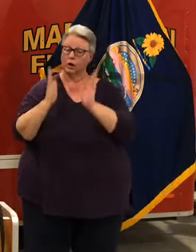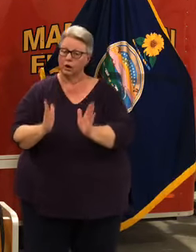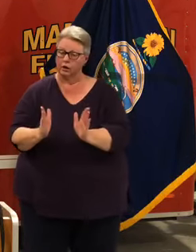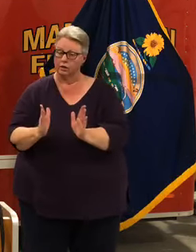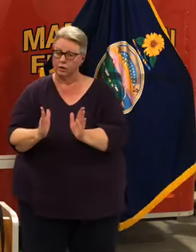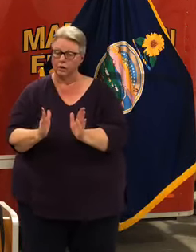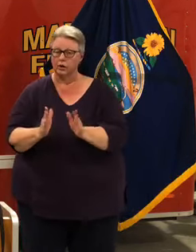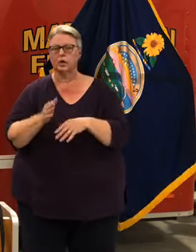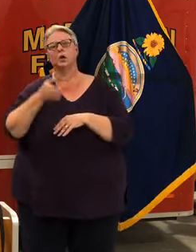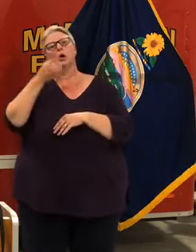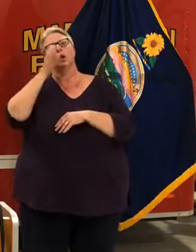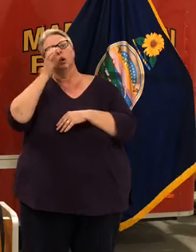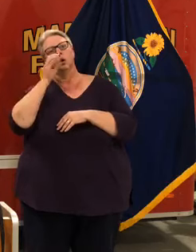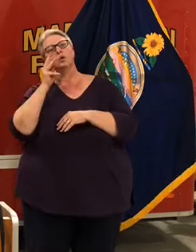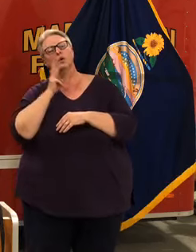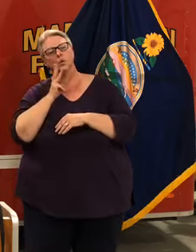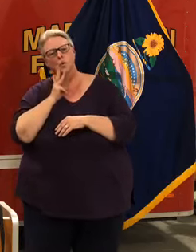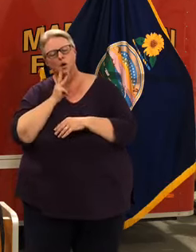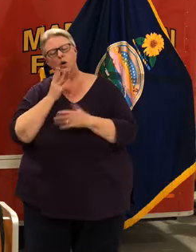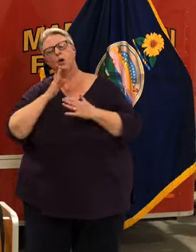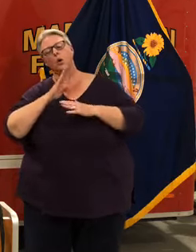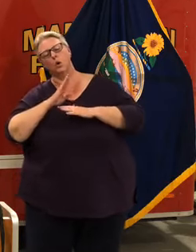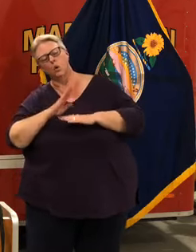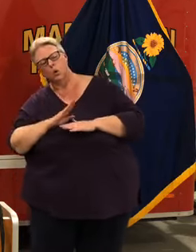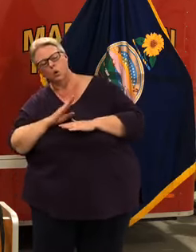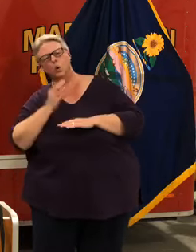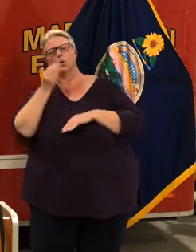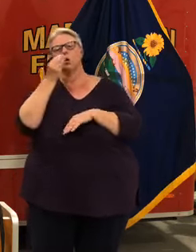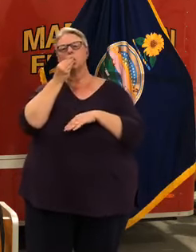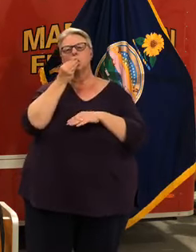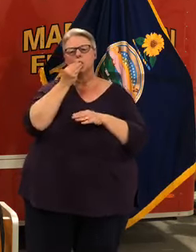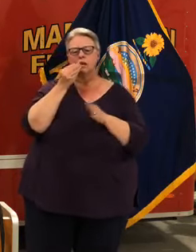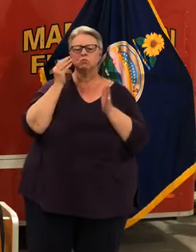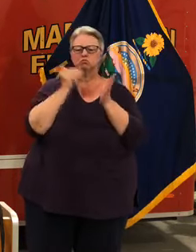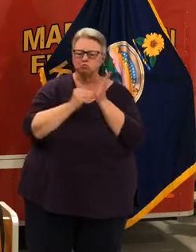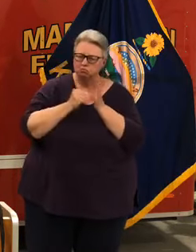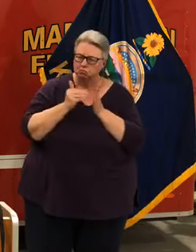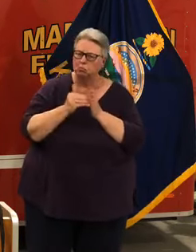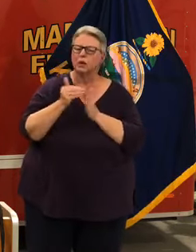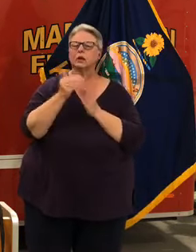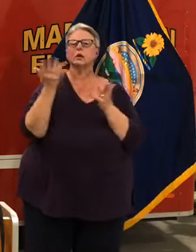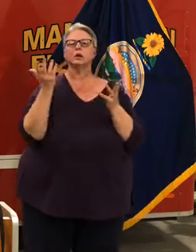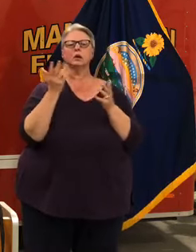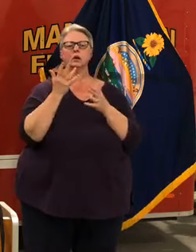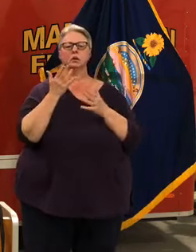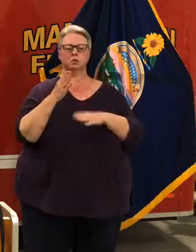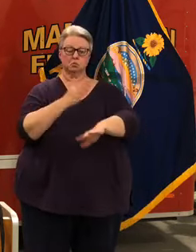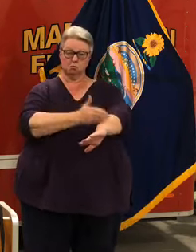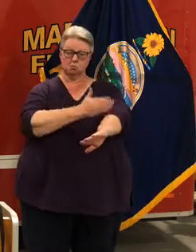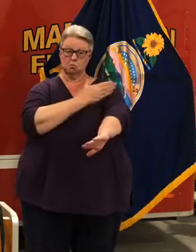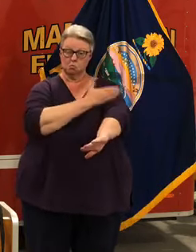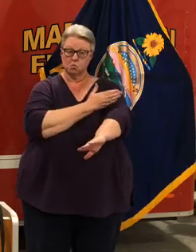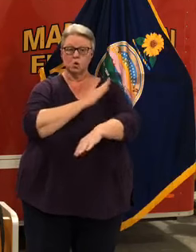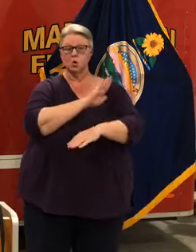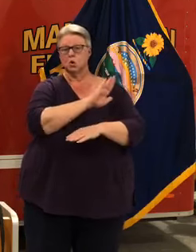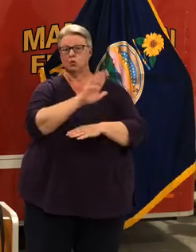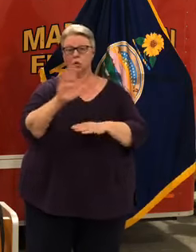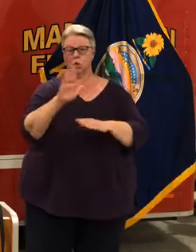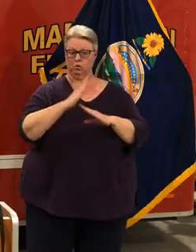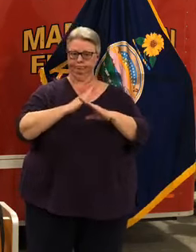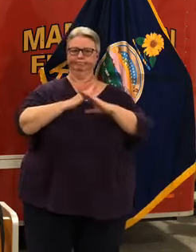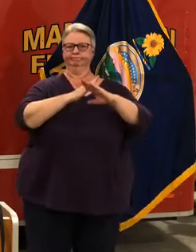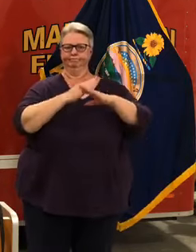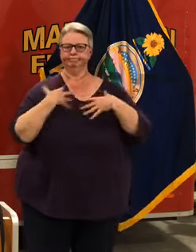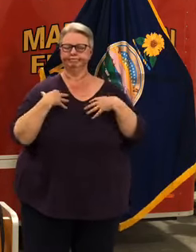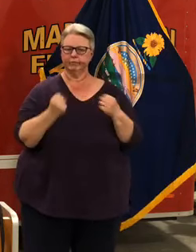staying hydrated, as rested as possible, eating regular healthy meals in order to improve your getting well